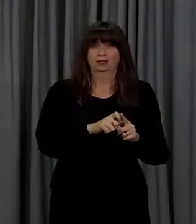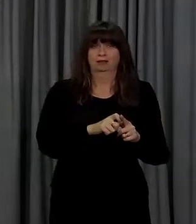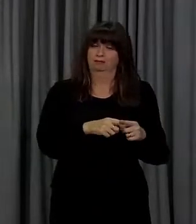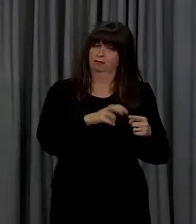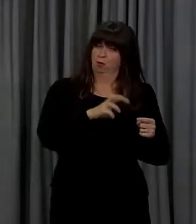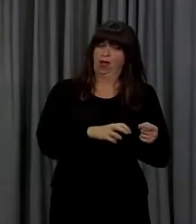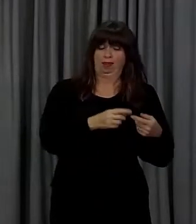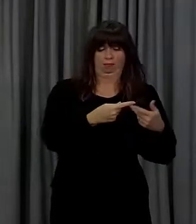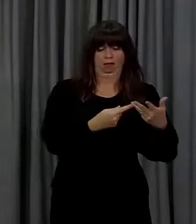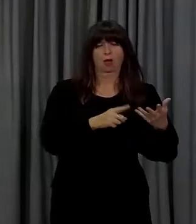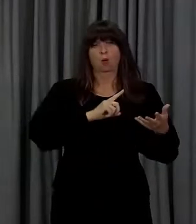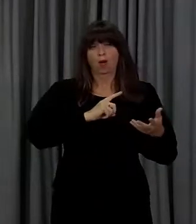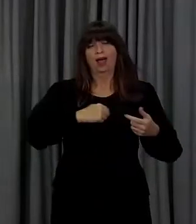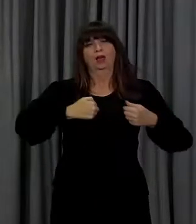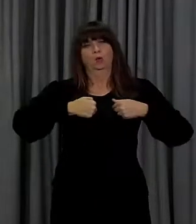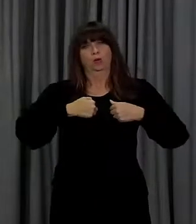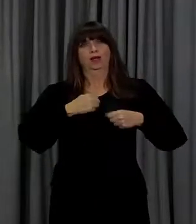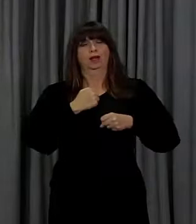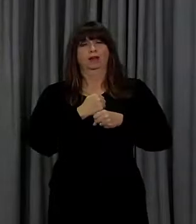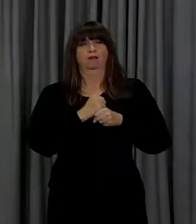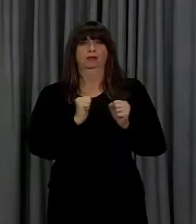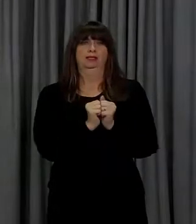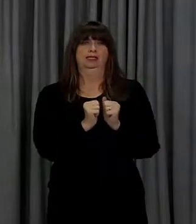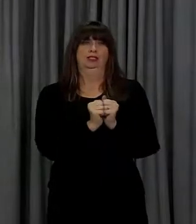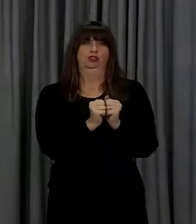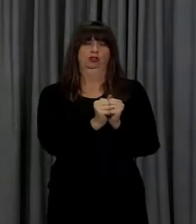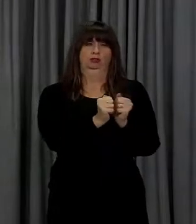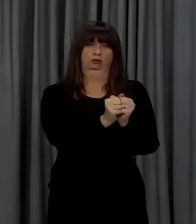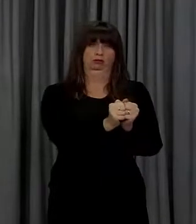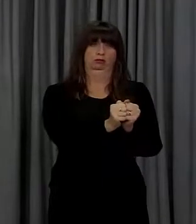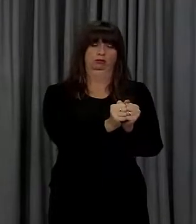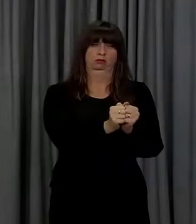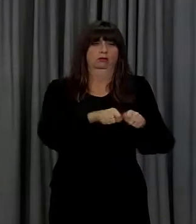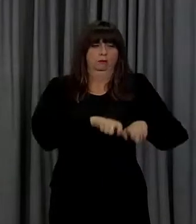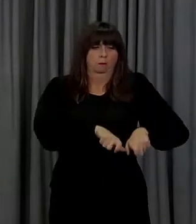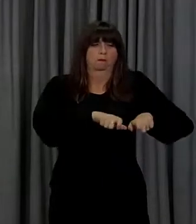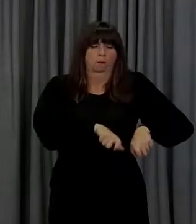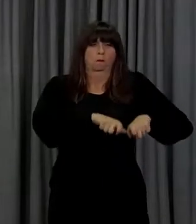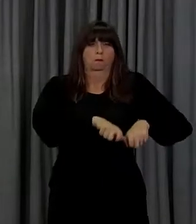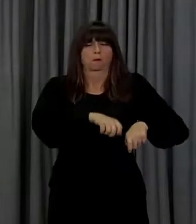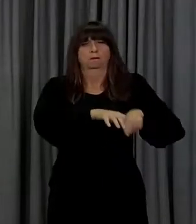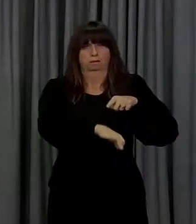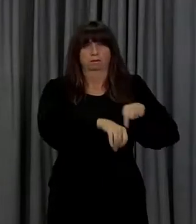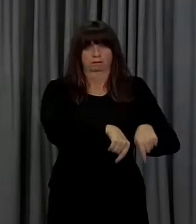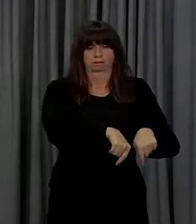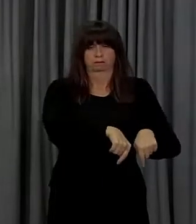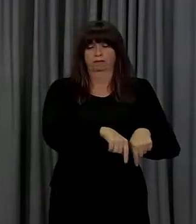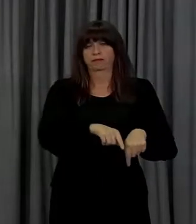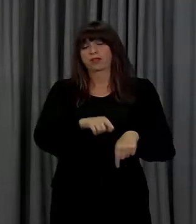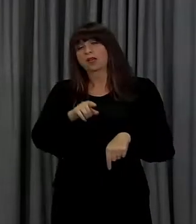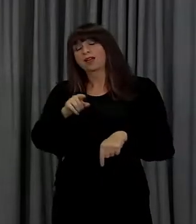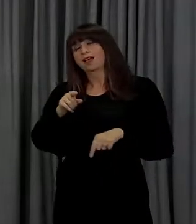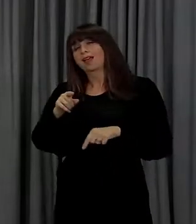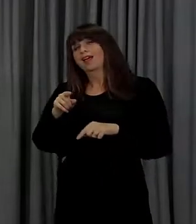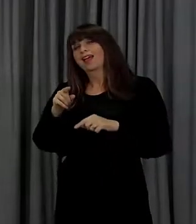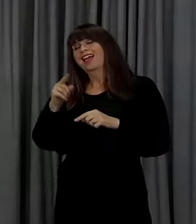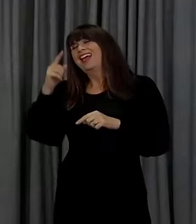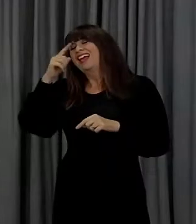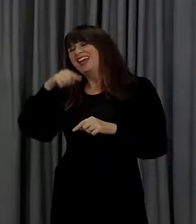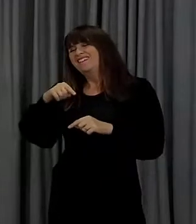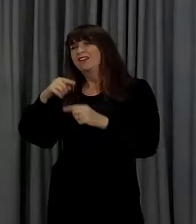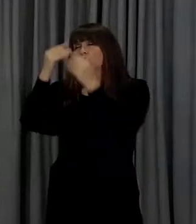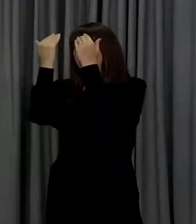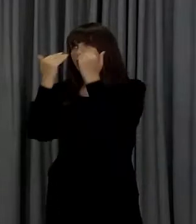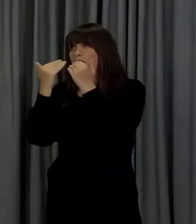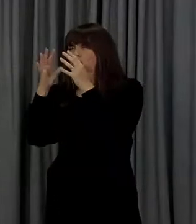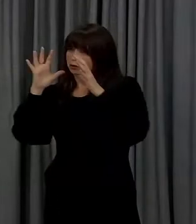was because of the decisions that were made here in Welsh Government. The real problem of having an independent